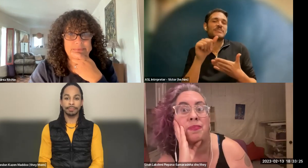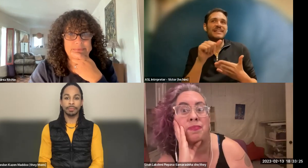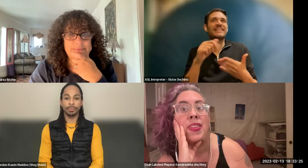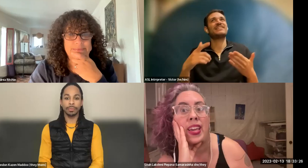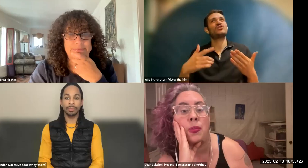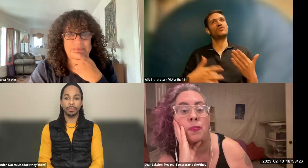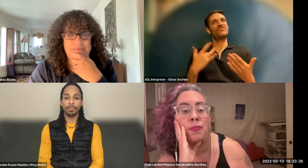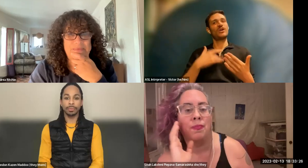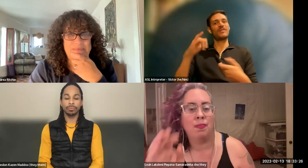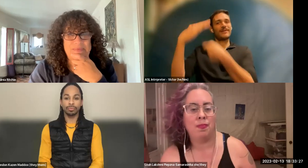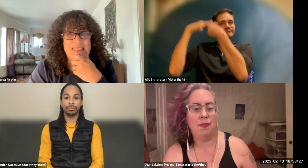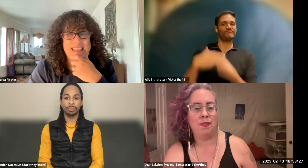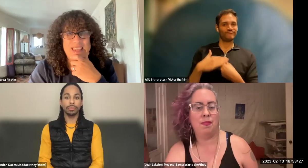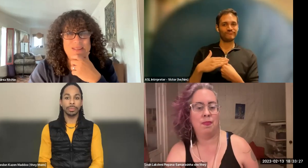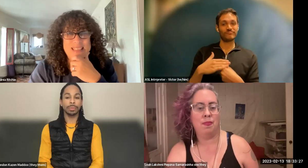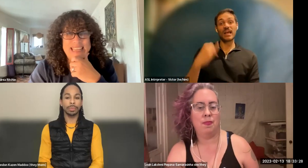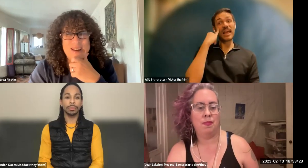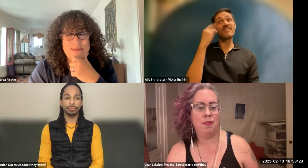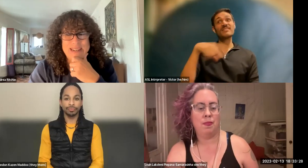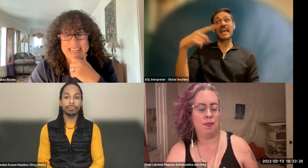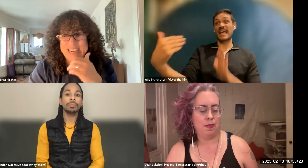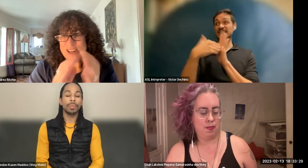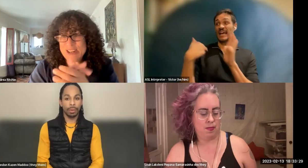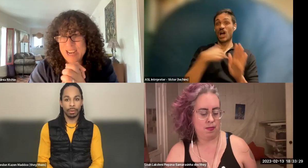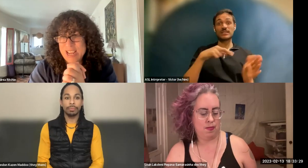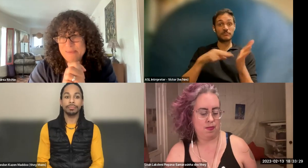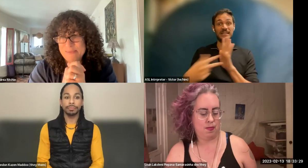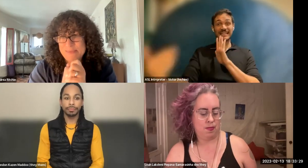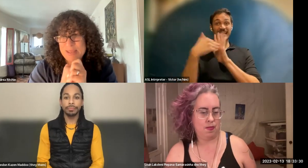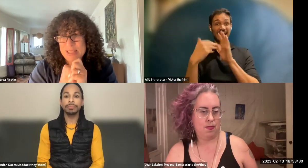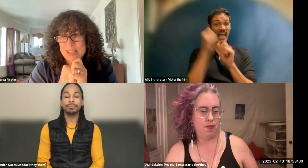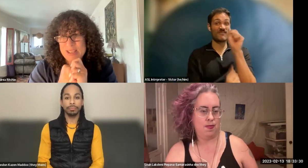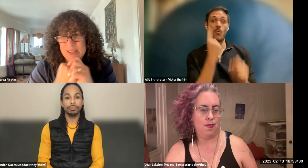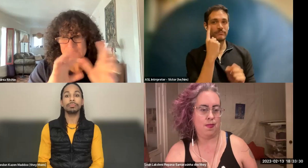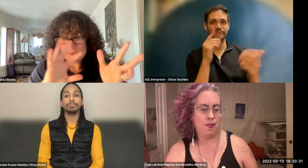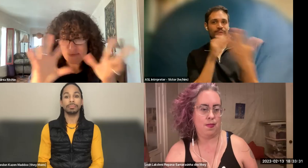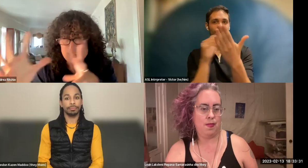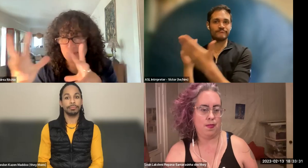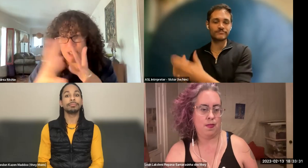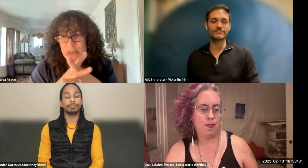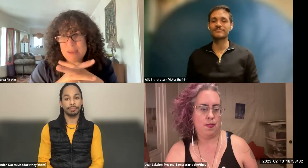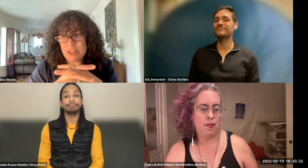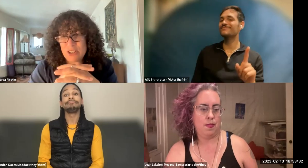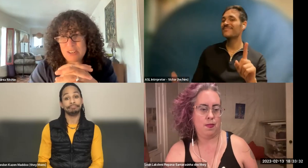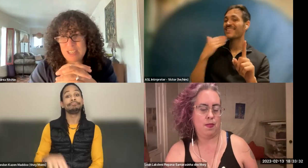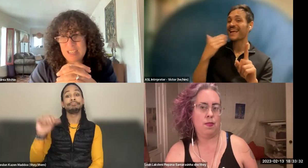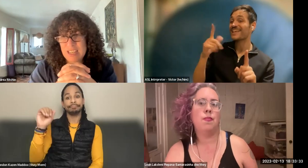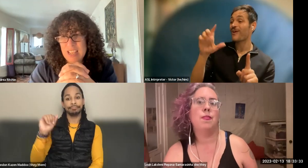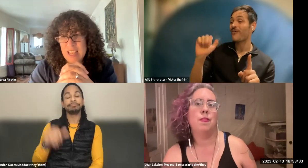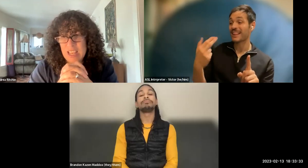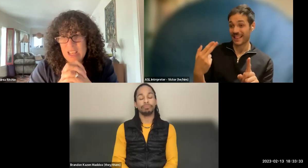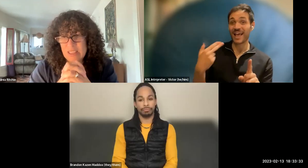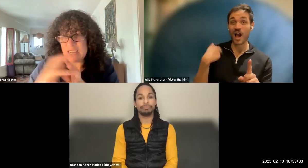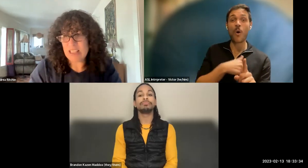everybody. Thank you. Thank you, Leah. We're going to hear some of the ways in which you imagine